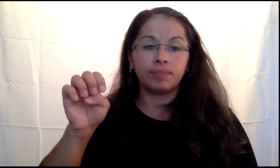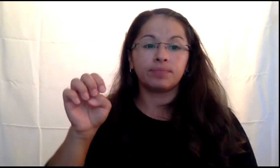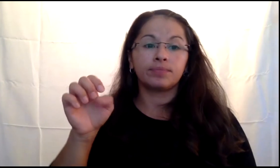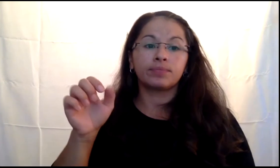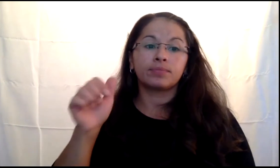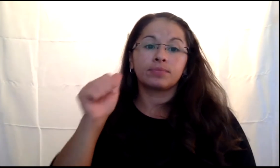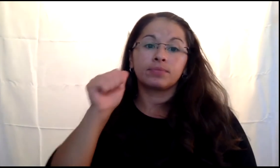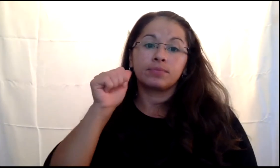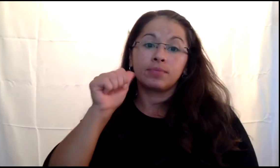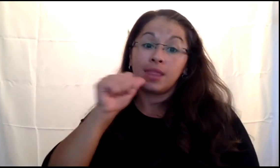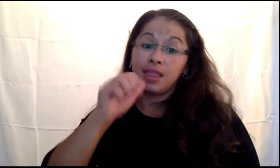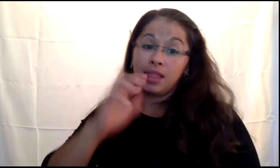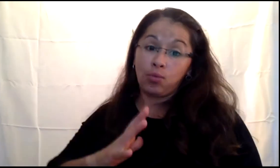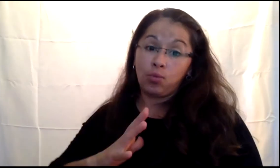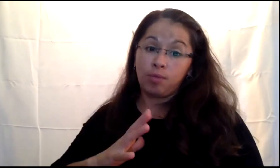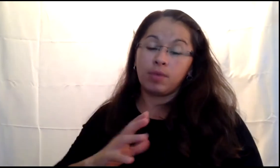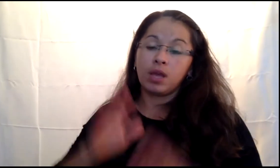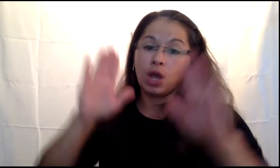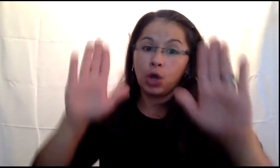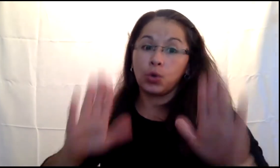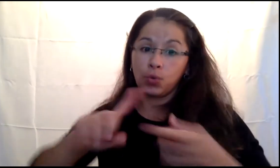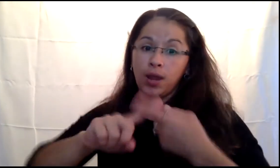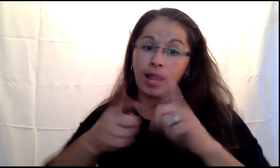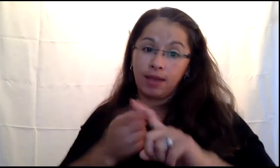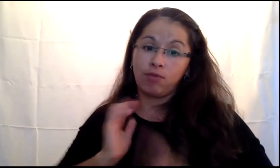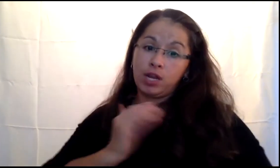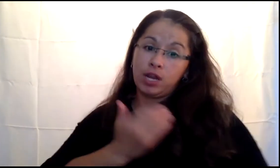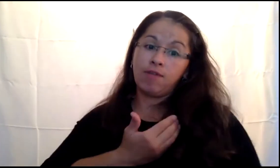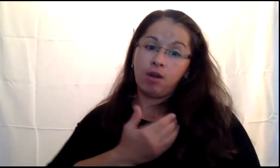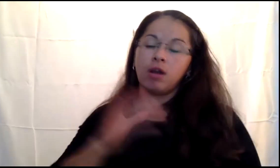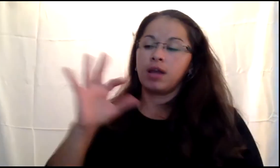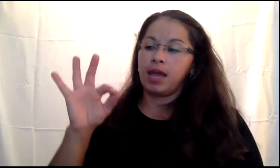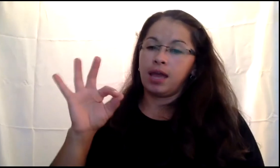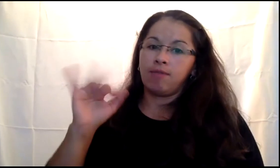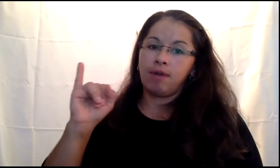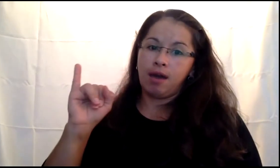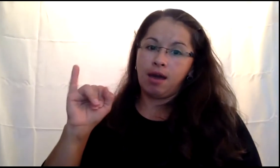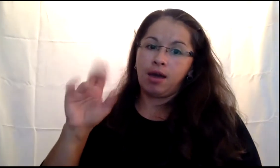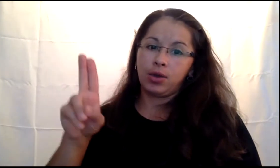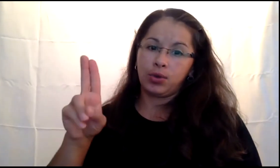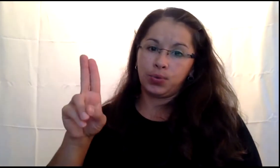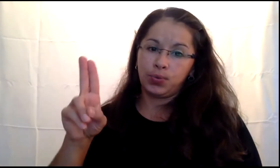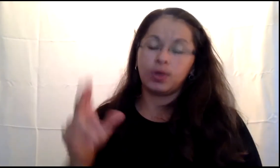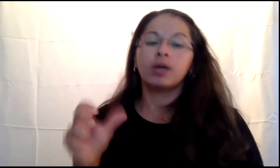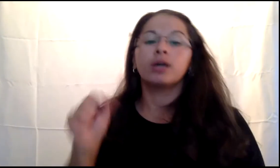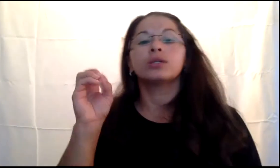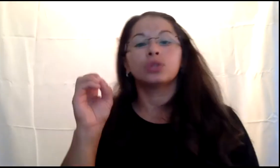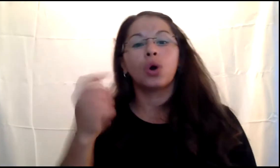a great friend of ours and of FIU. And so we came on board